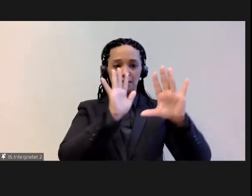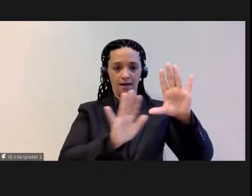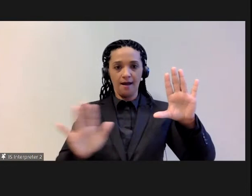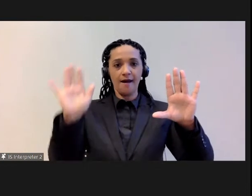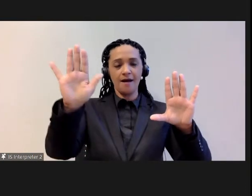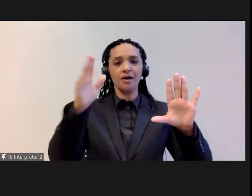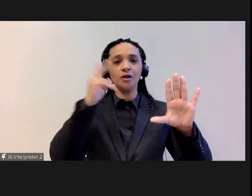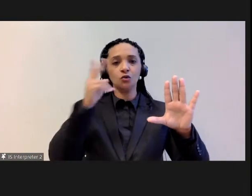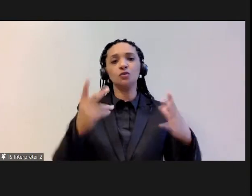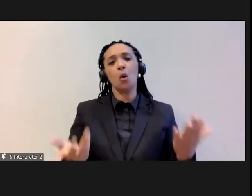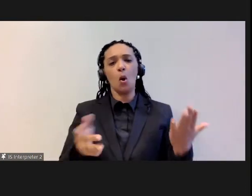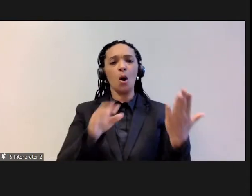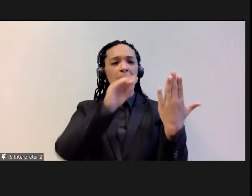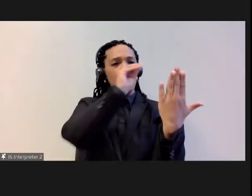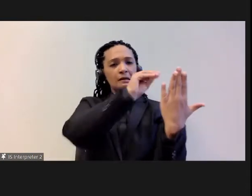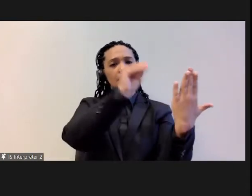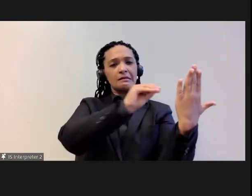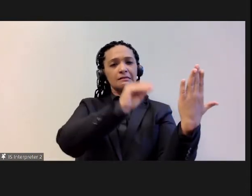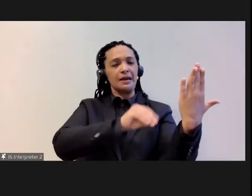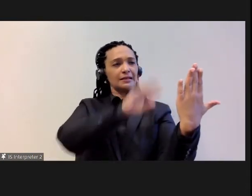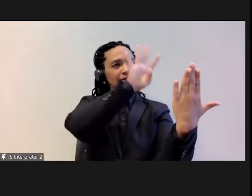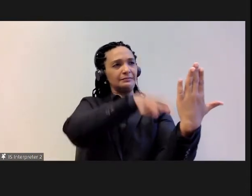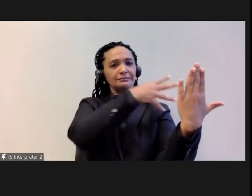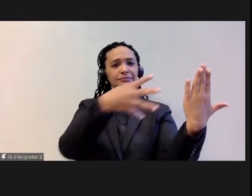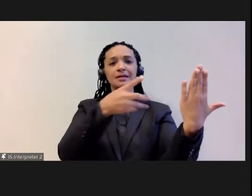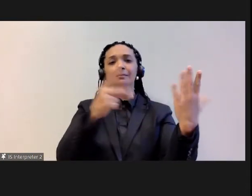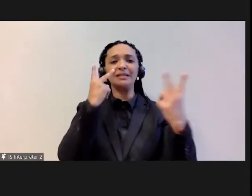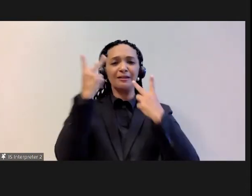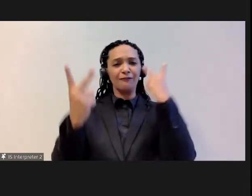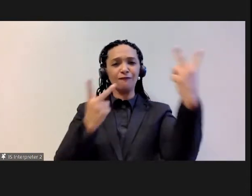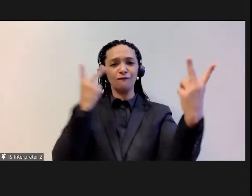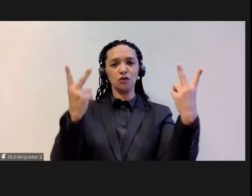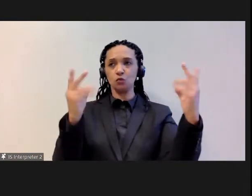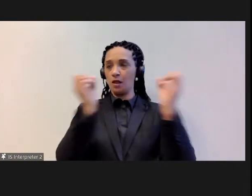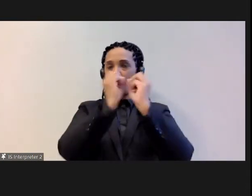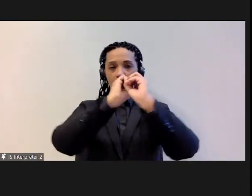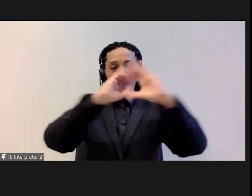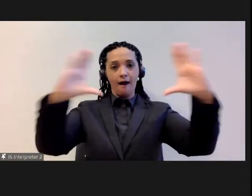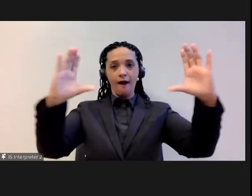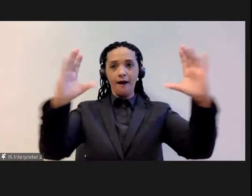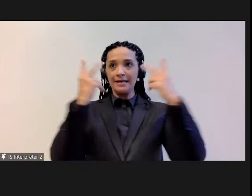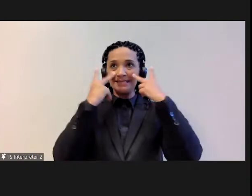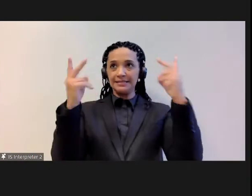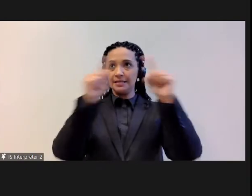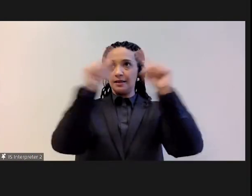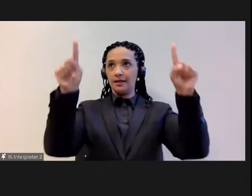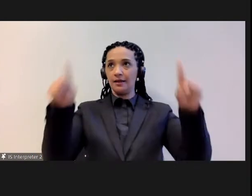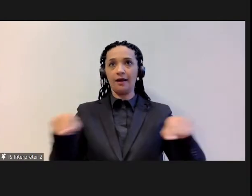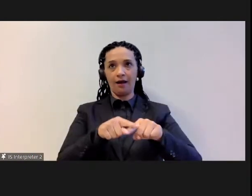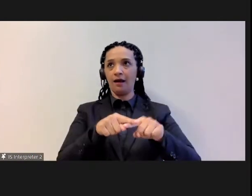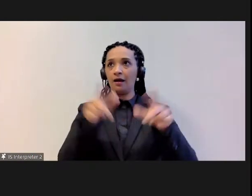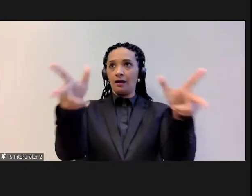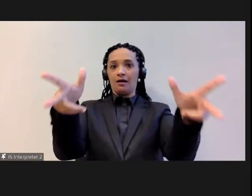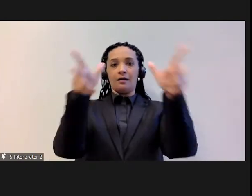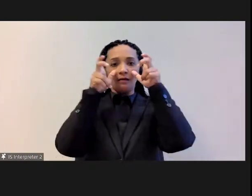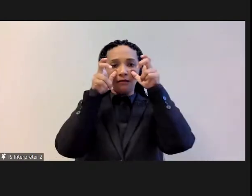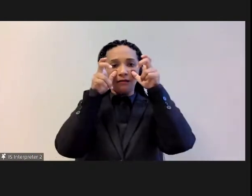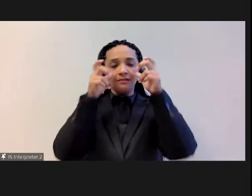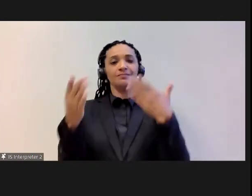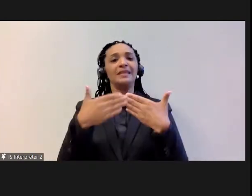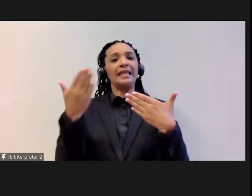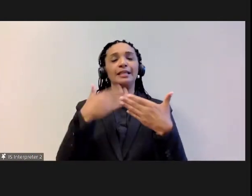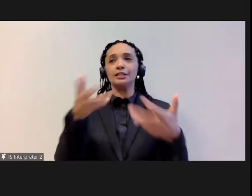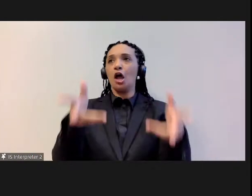in written form, but pictorial and images, in a way that makes it very real and easy to understand and translate